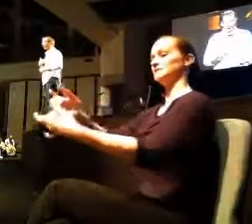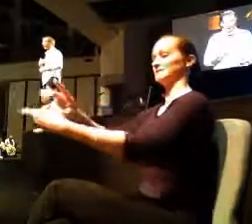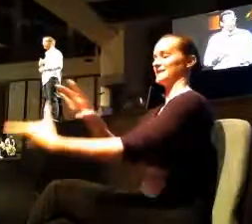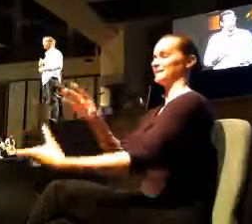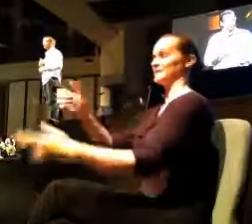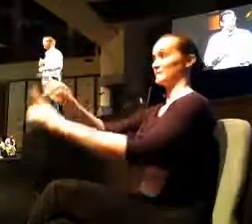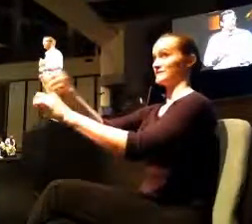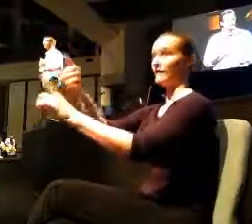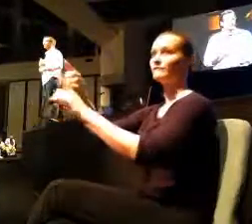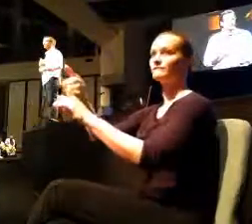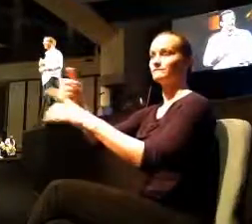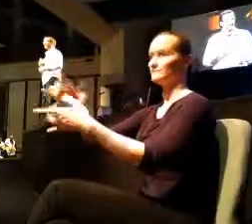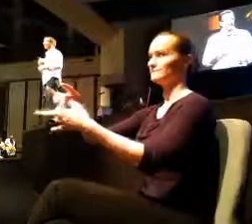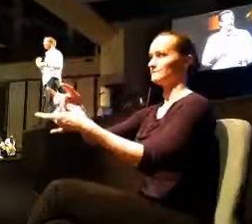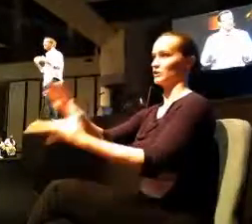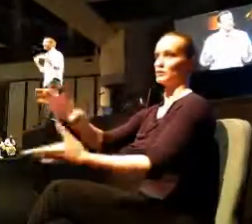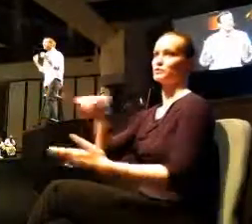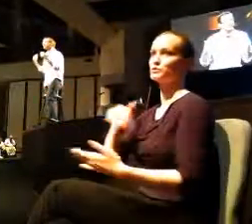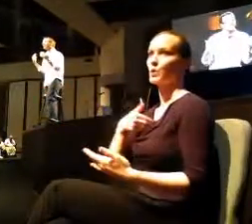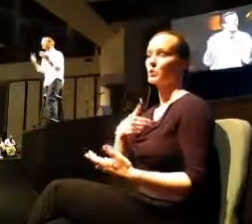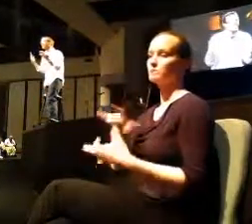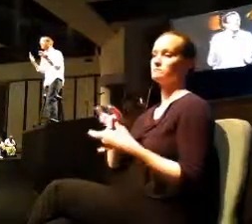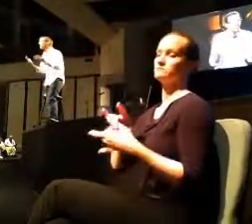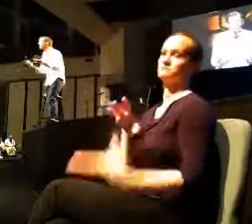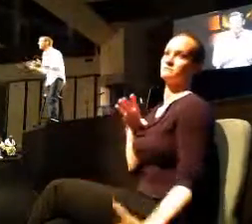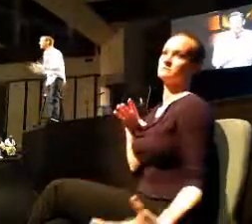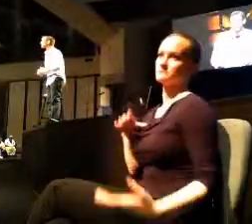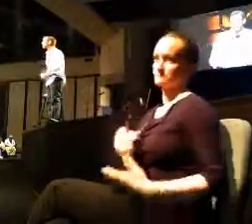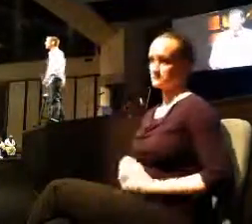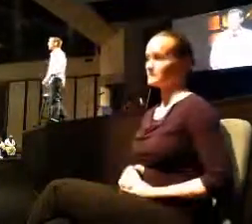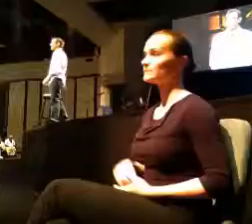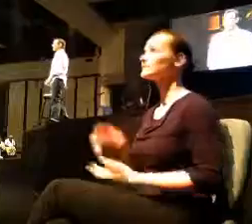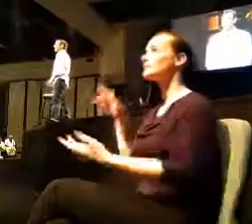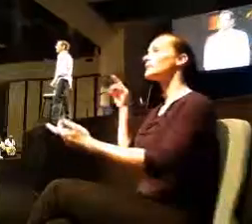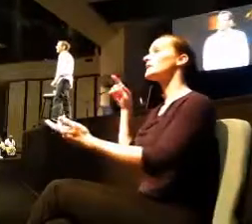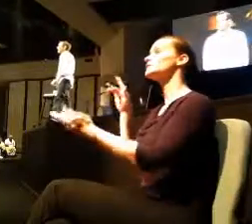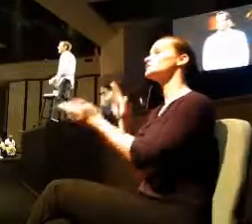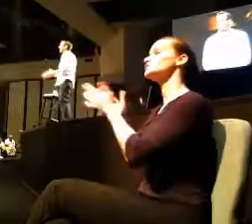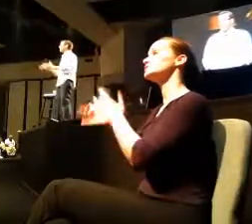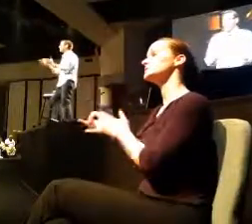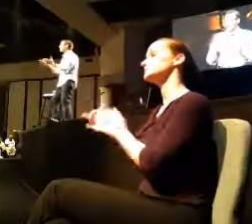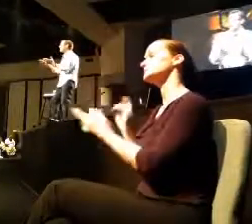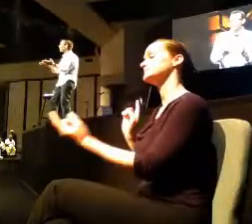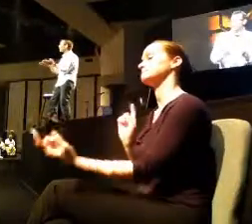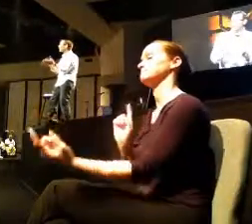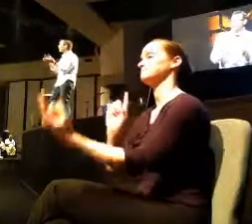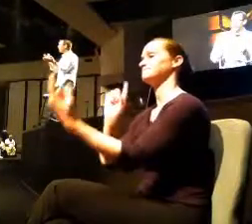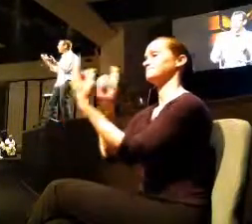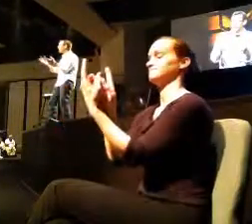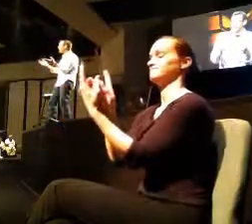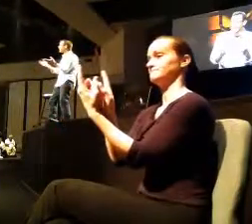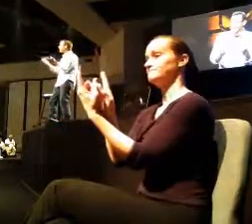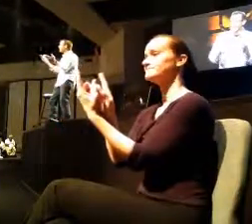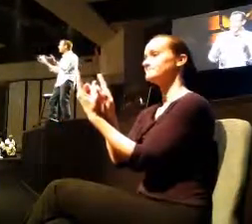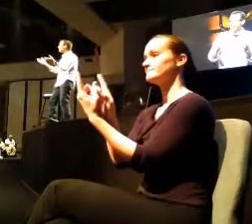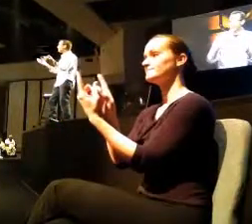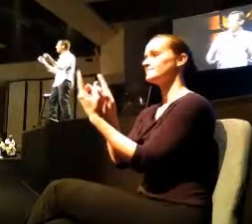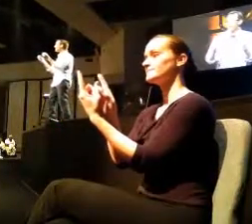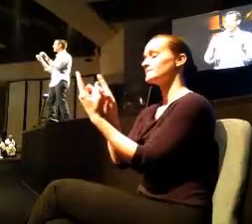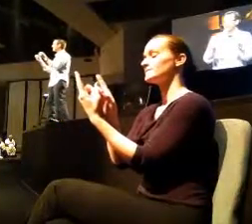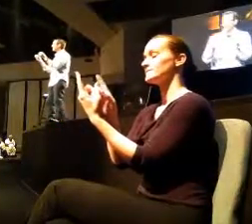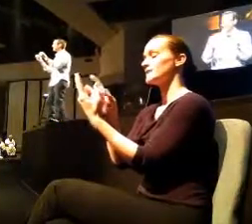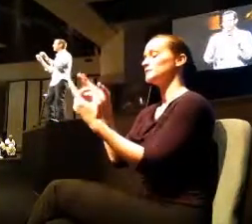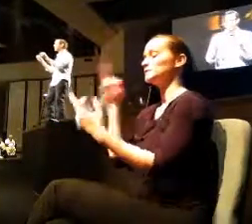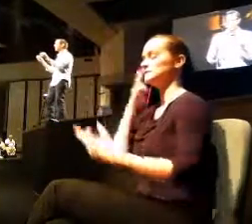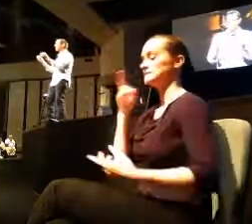soul. And Jesus comes and meets this woman where she is. And the story unfolds in this beautiful